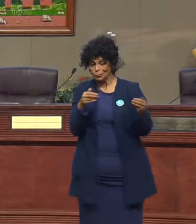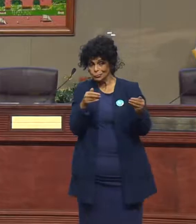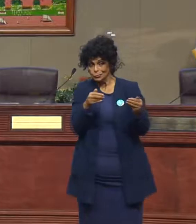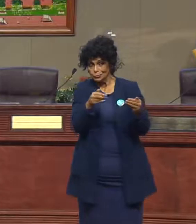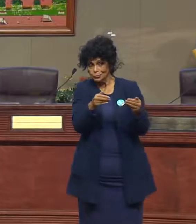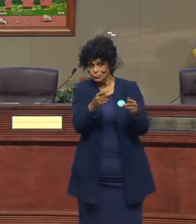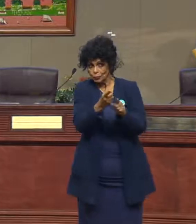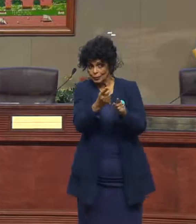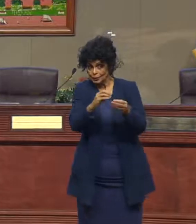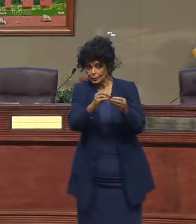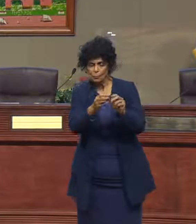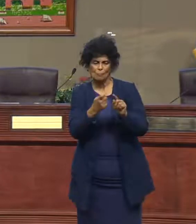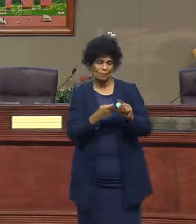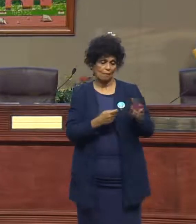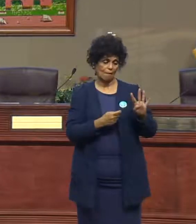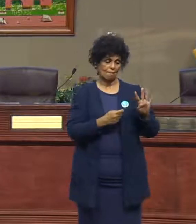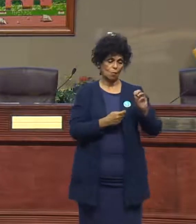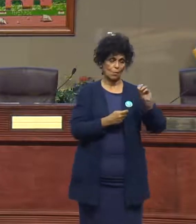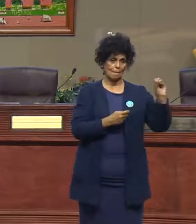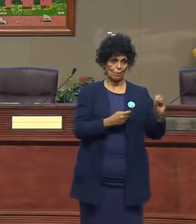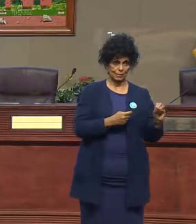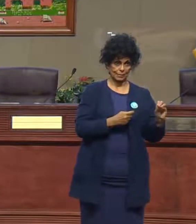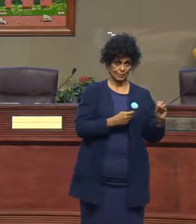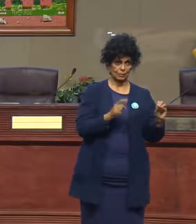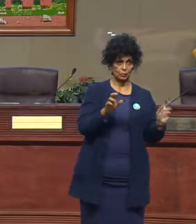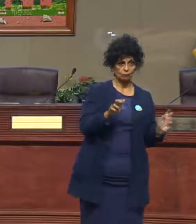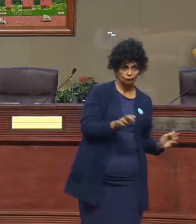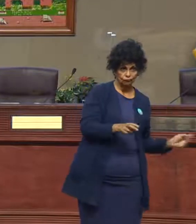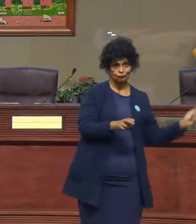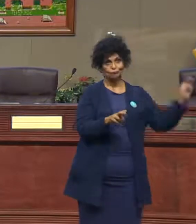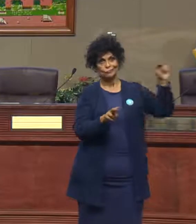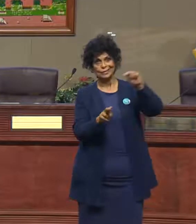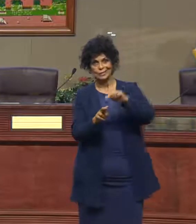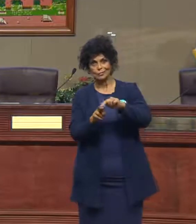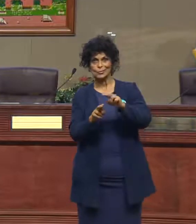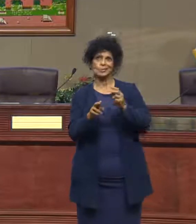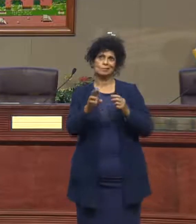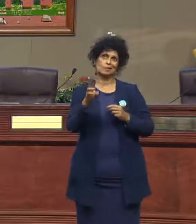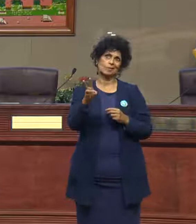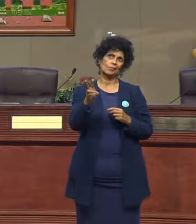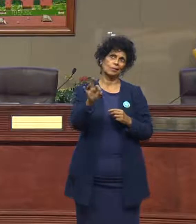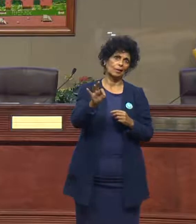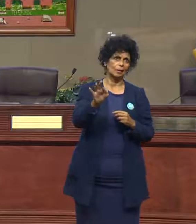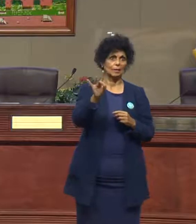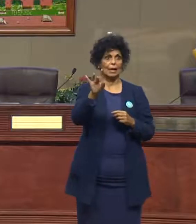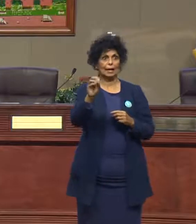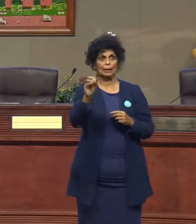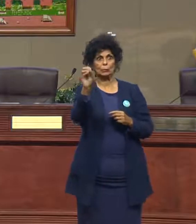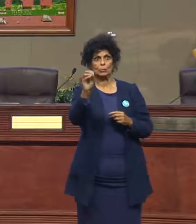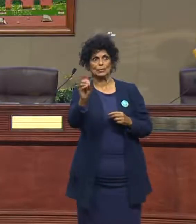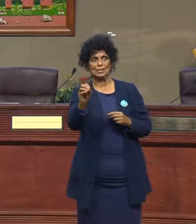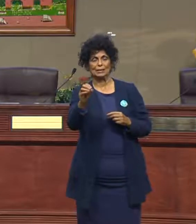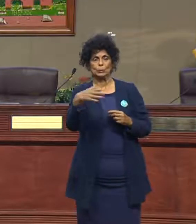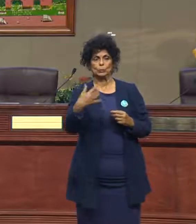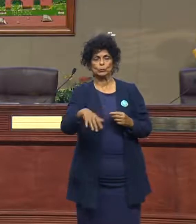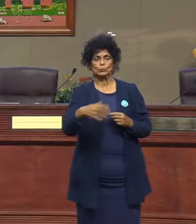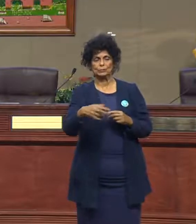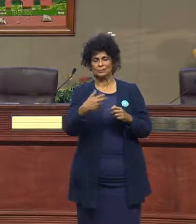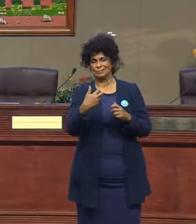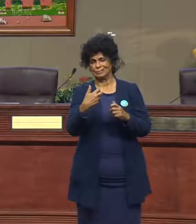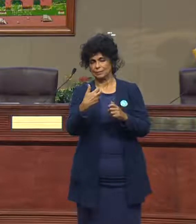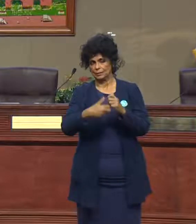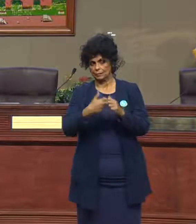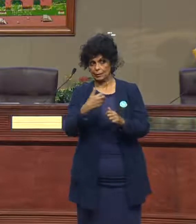a 40% to a 79, 80% in such a period of time would be difficult. It will require